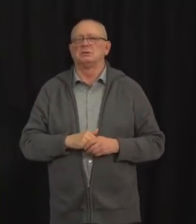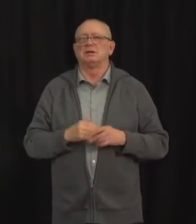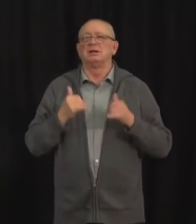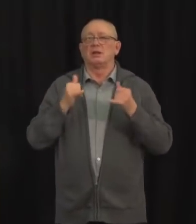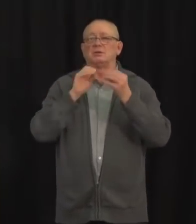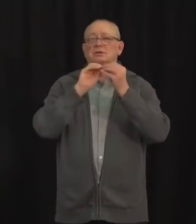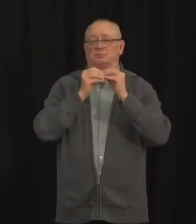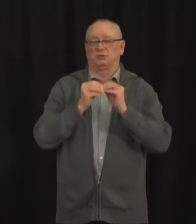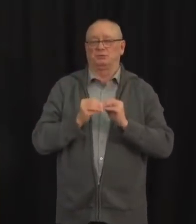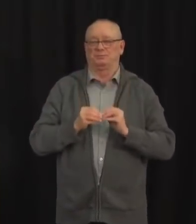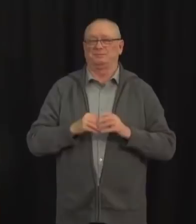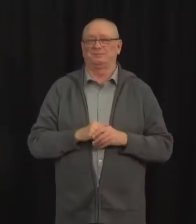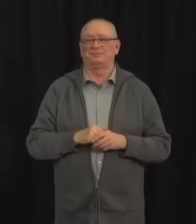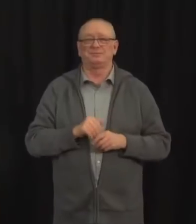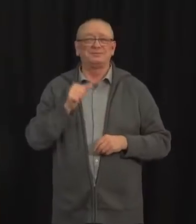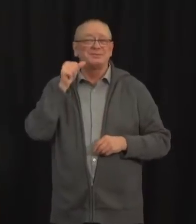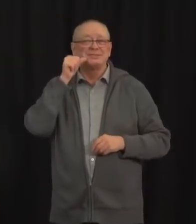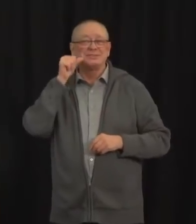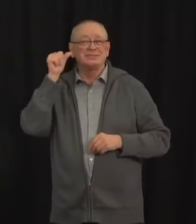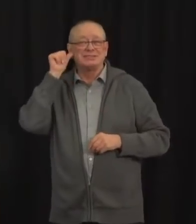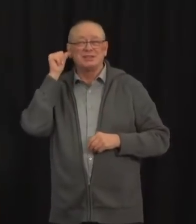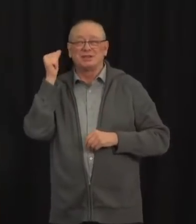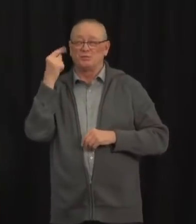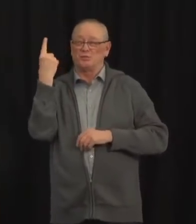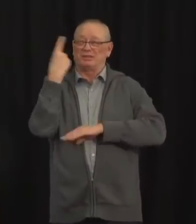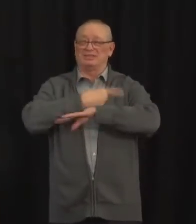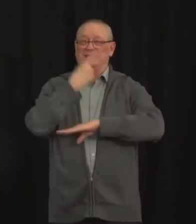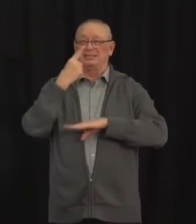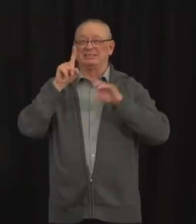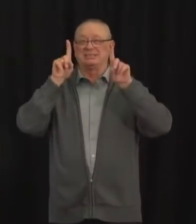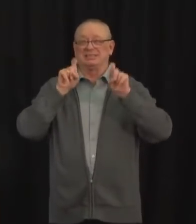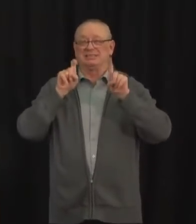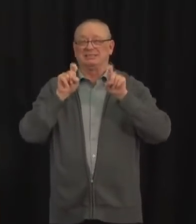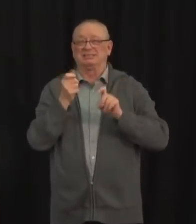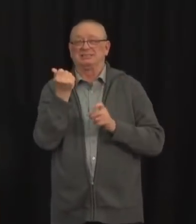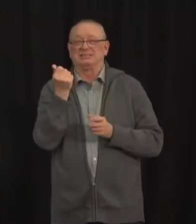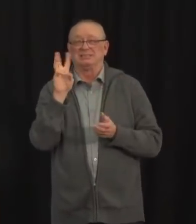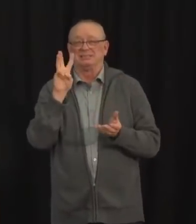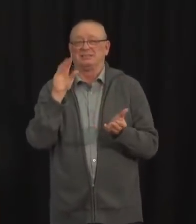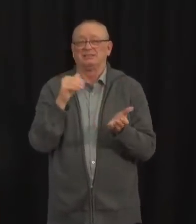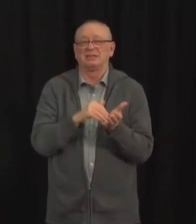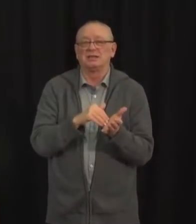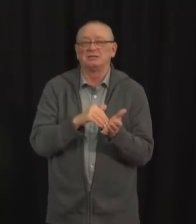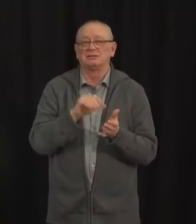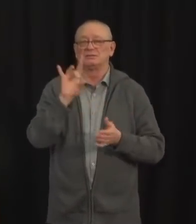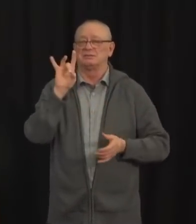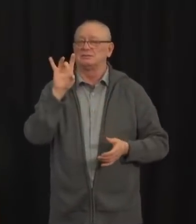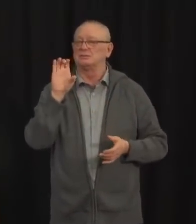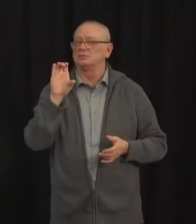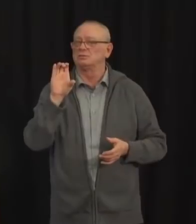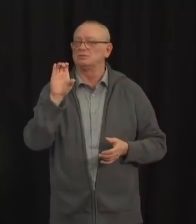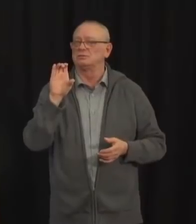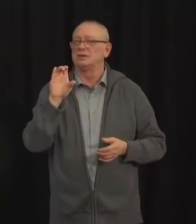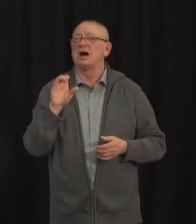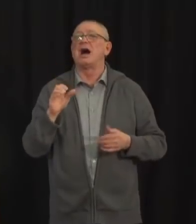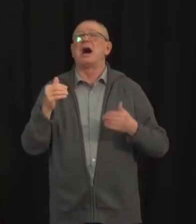about 16,800 new tests. This means our positivity rate is still high at